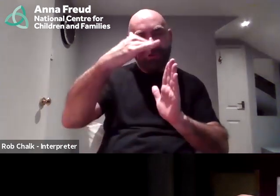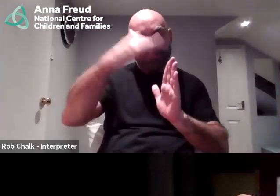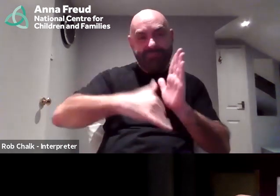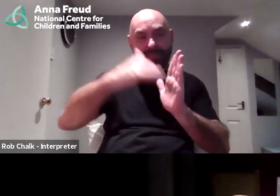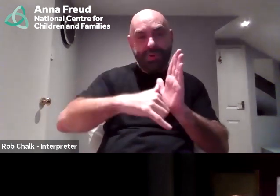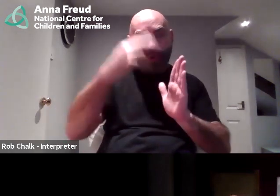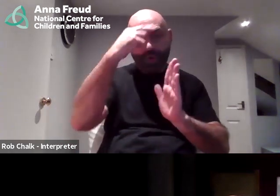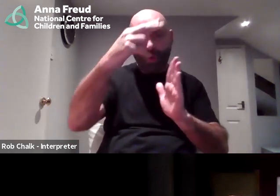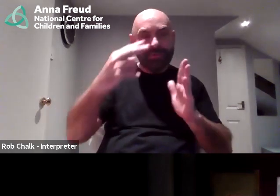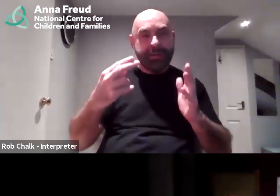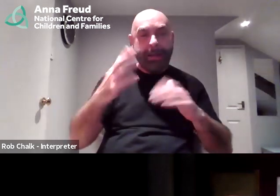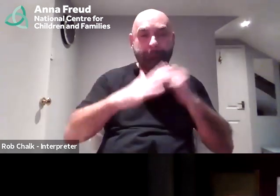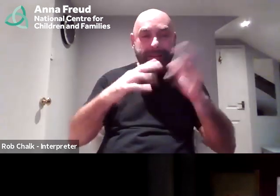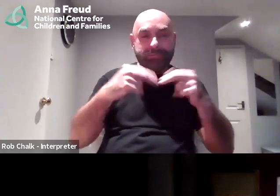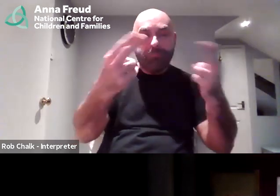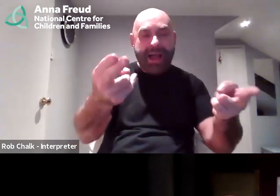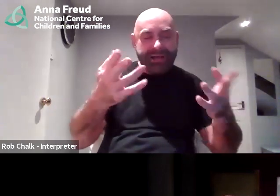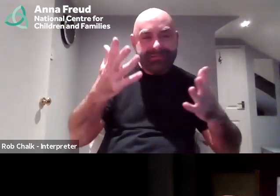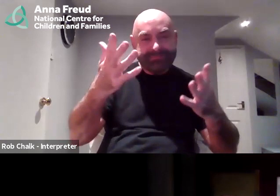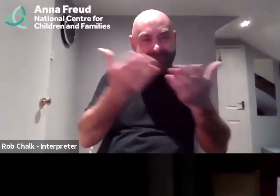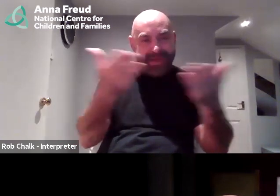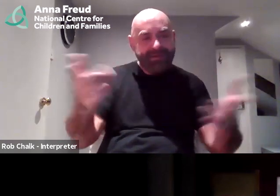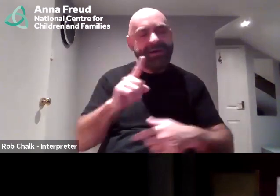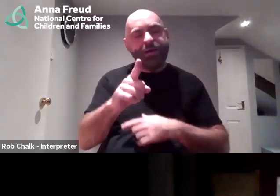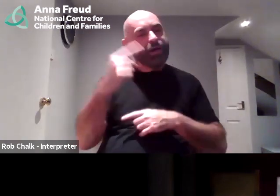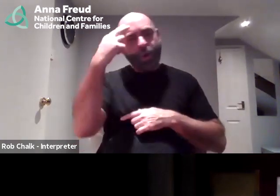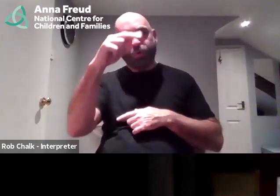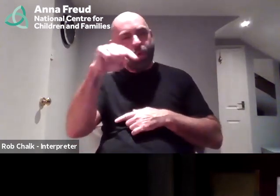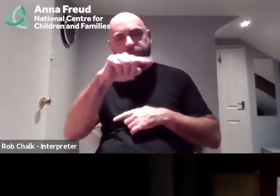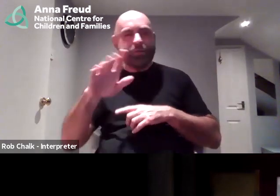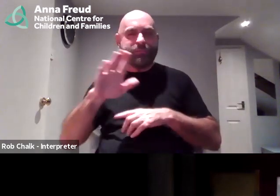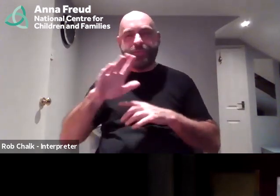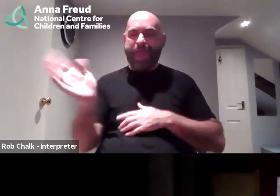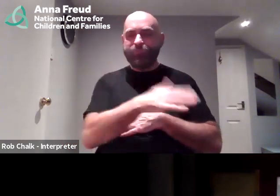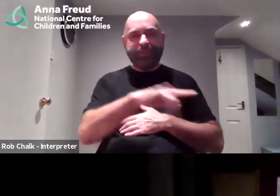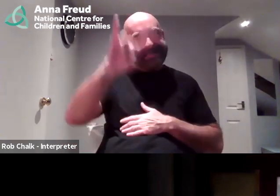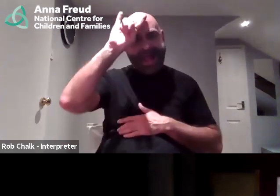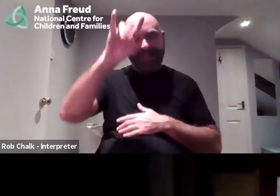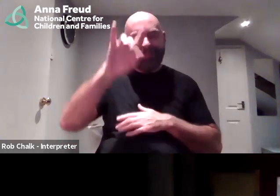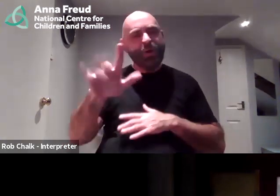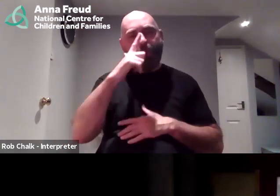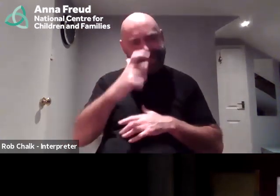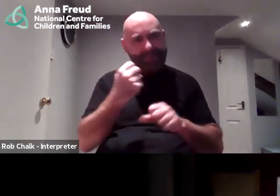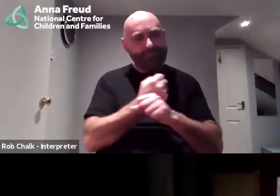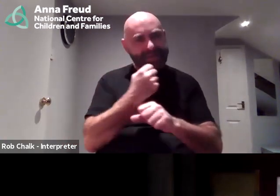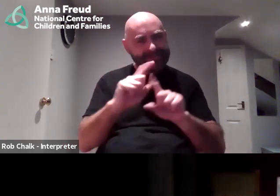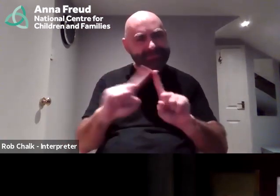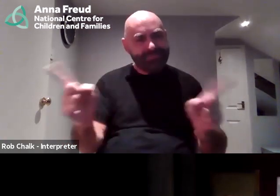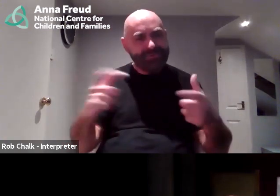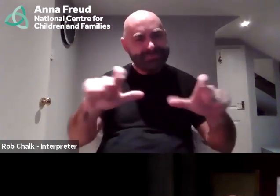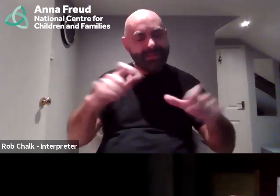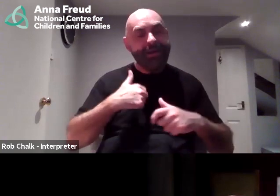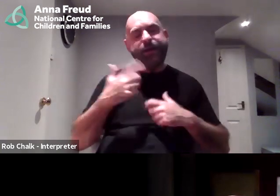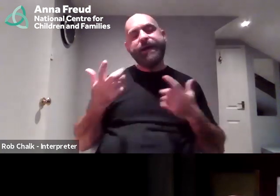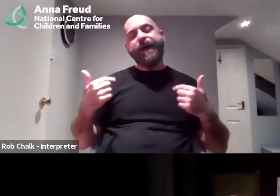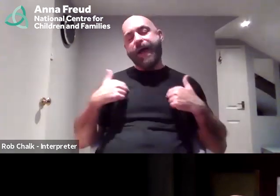I didn't call my report Everything's Gone to Hell. I called it Build Back Fairer. Here we are. We can make a real difference. And I